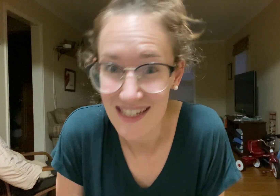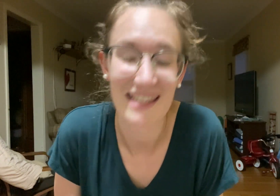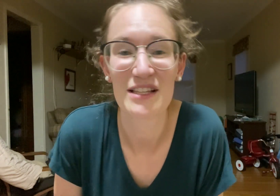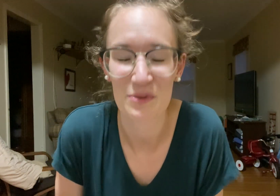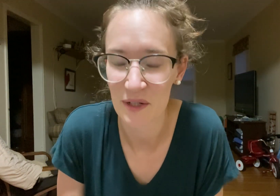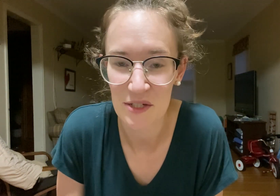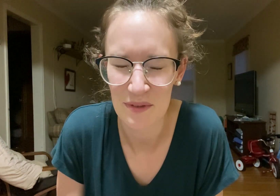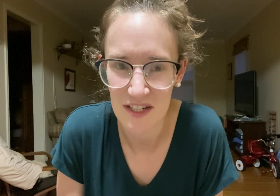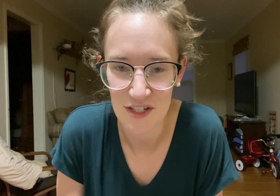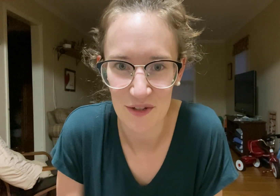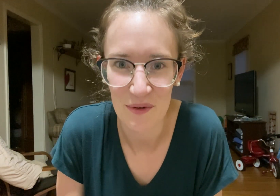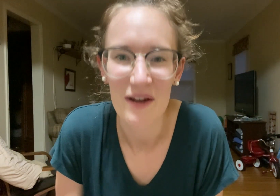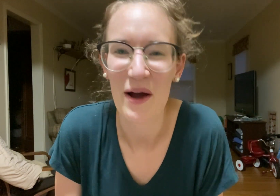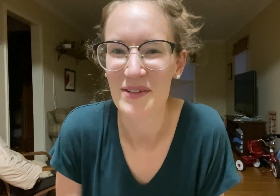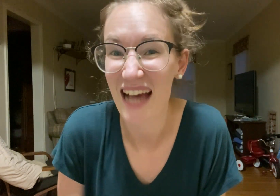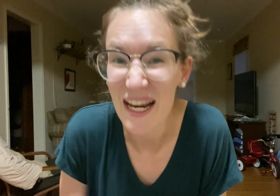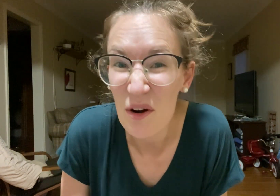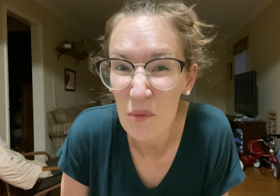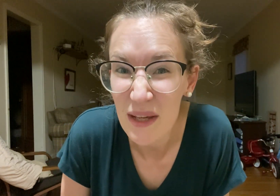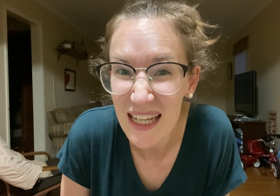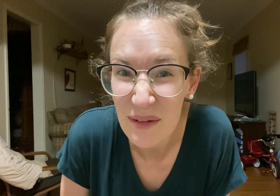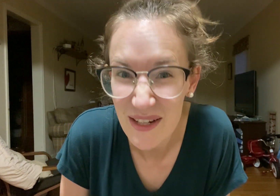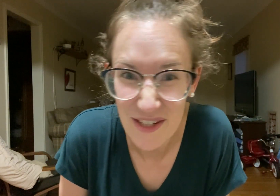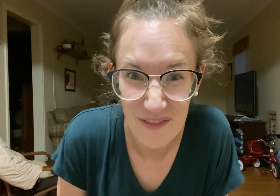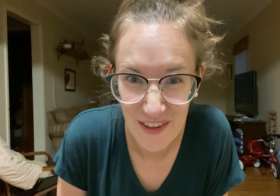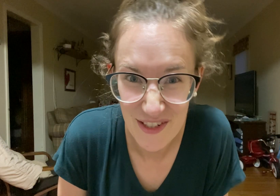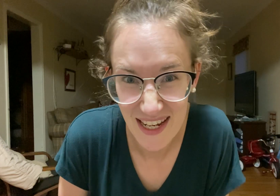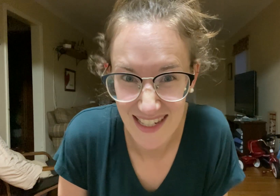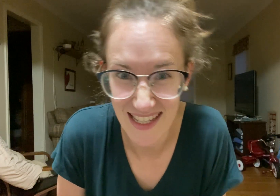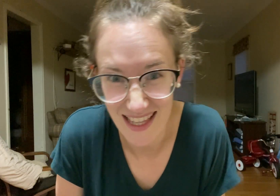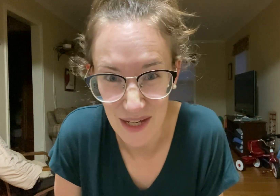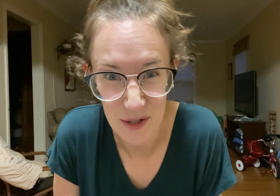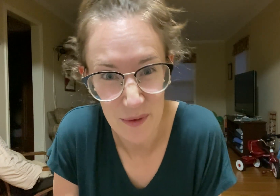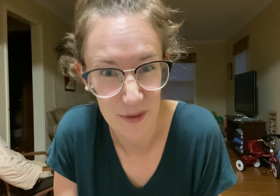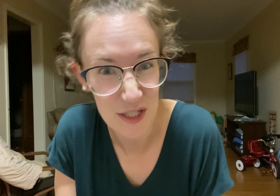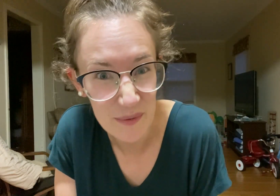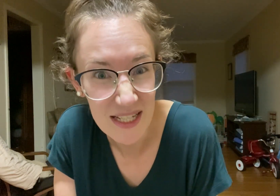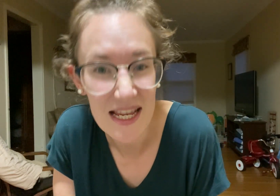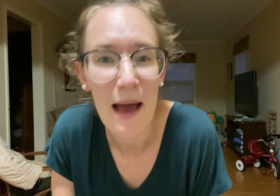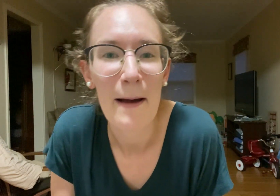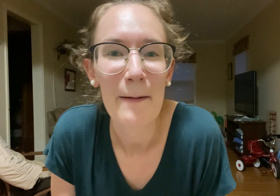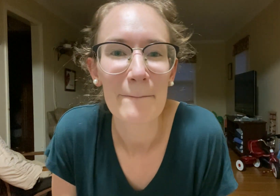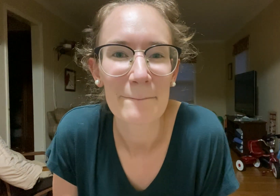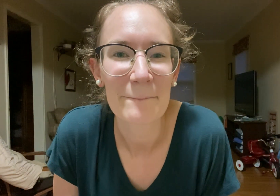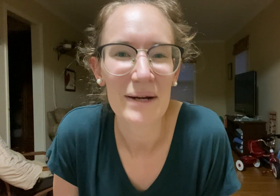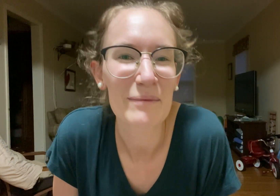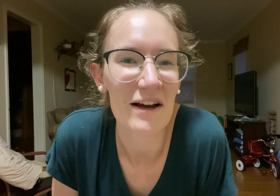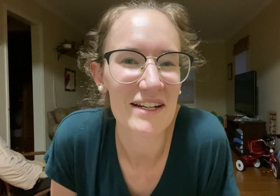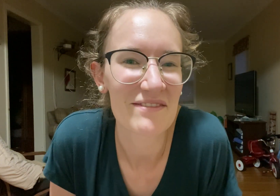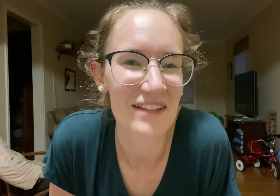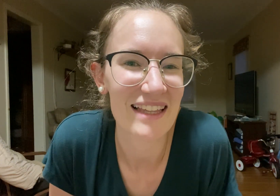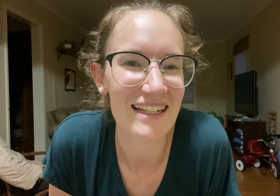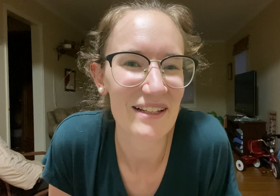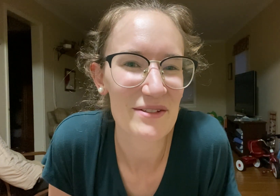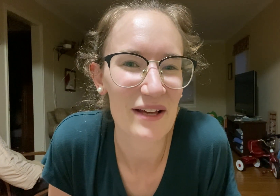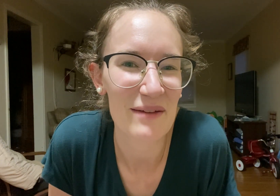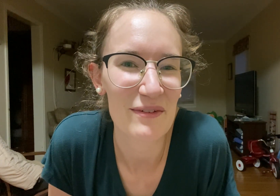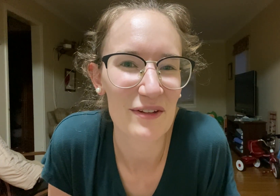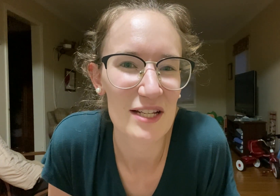19th, 2022. I was kind of hoping he'd wait till Father's Day because I thought that would have been really sweet. But I'm kind of glad that he also came a few days